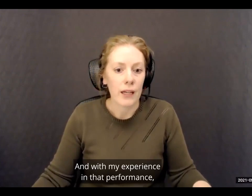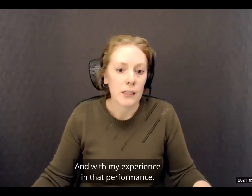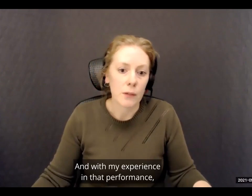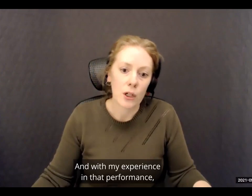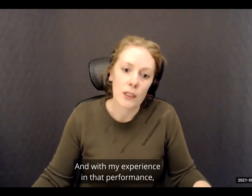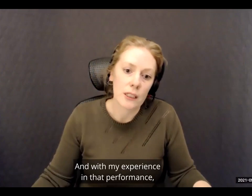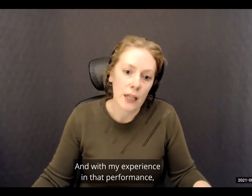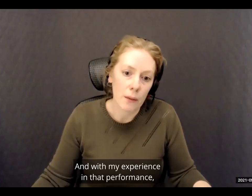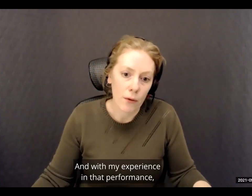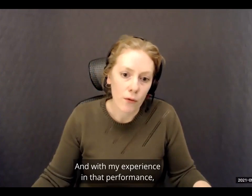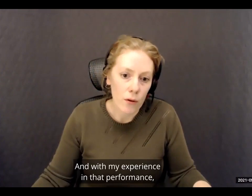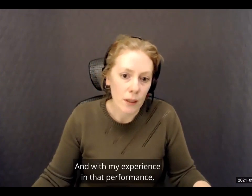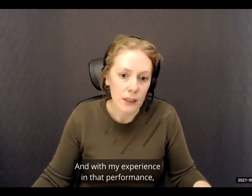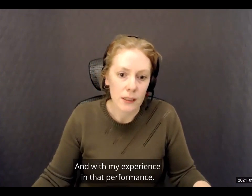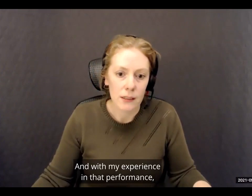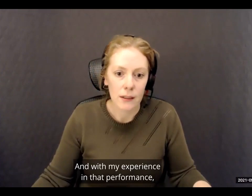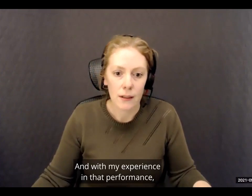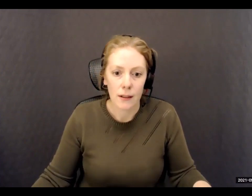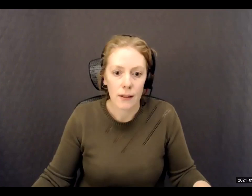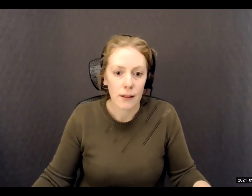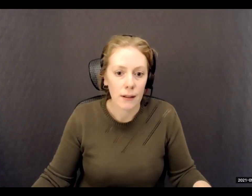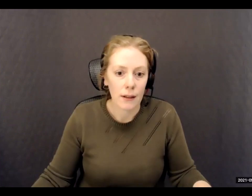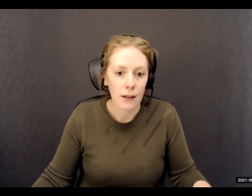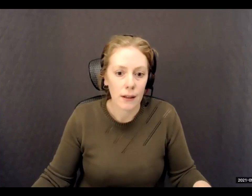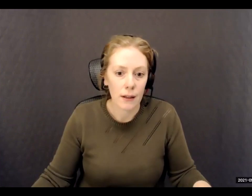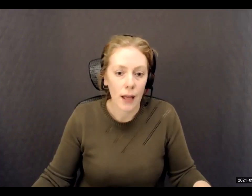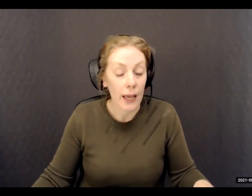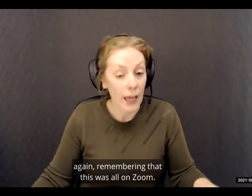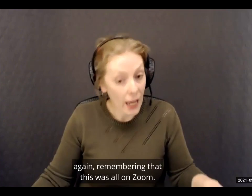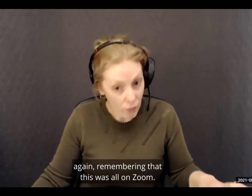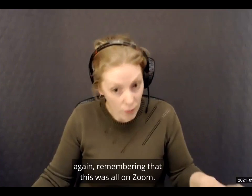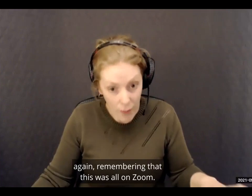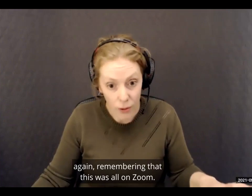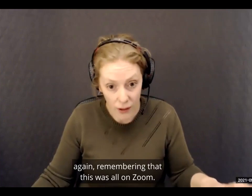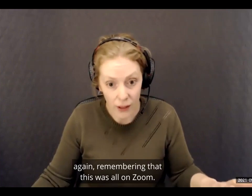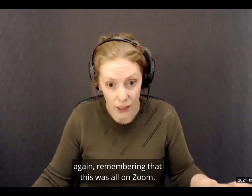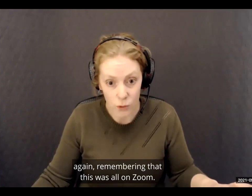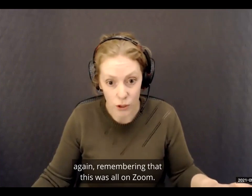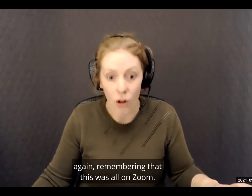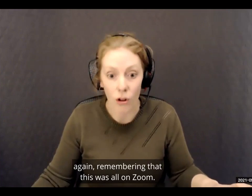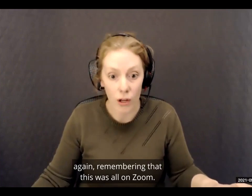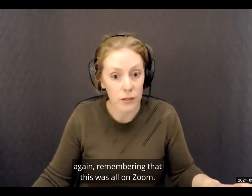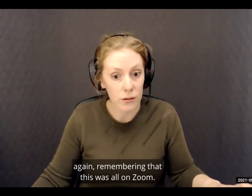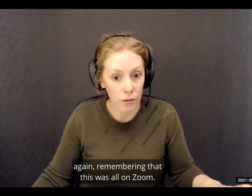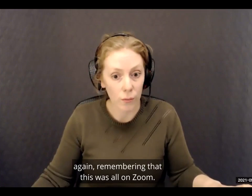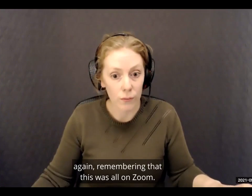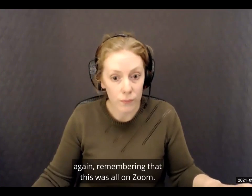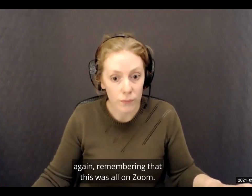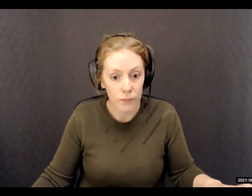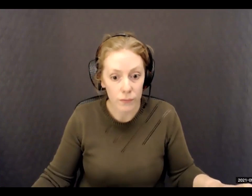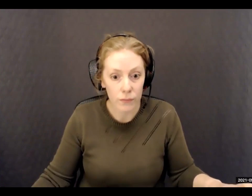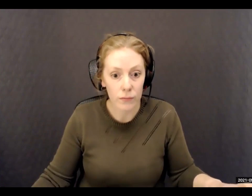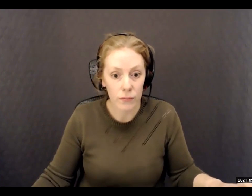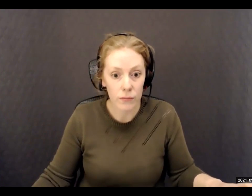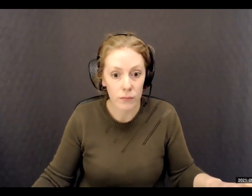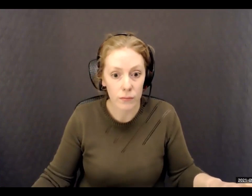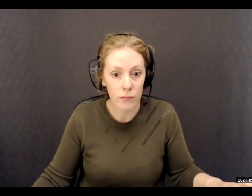And with my experience in that performance, again, remembering that this was all on Zoom,